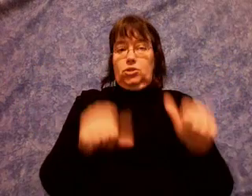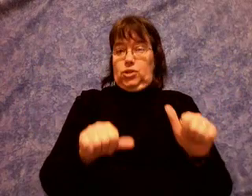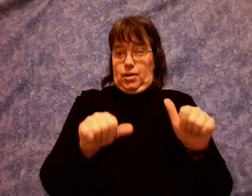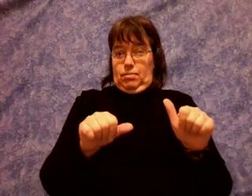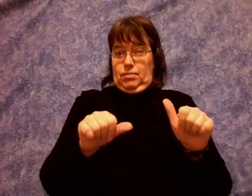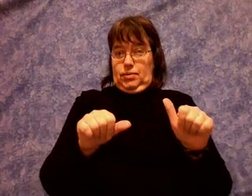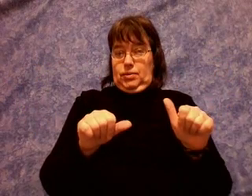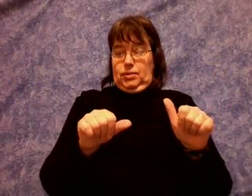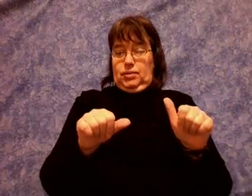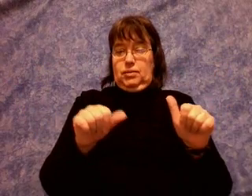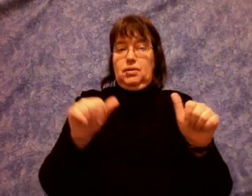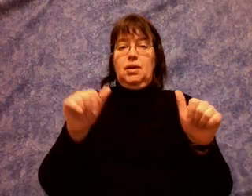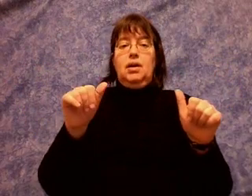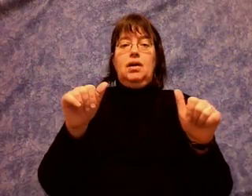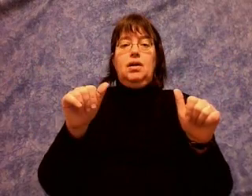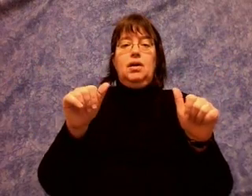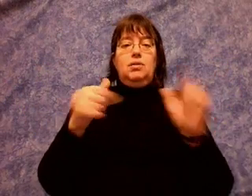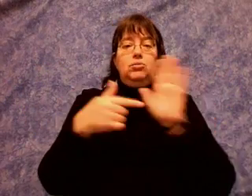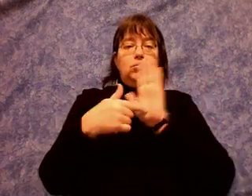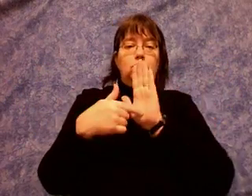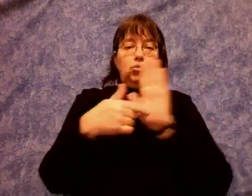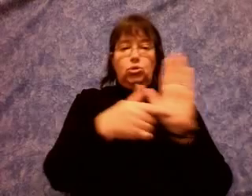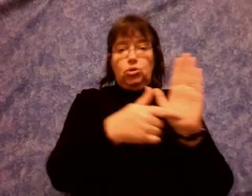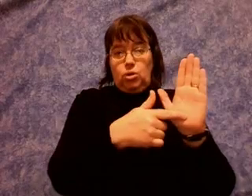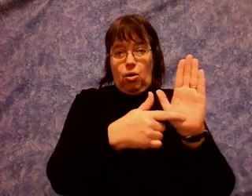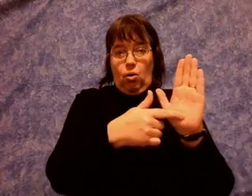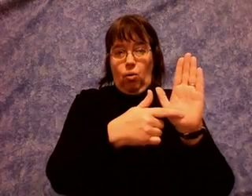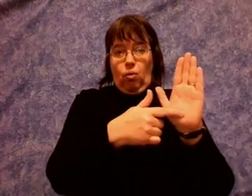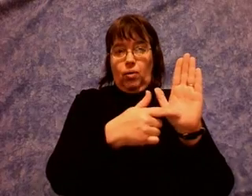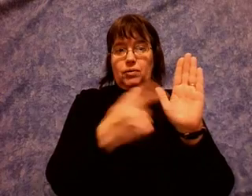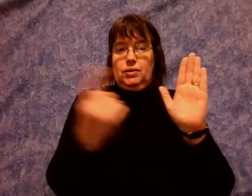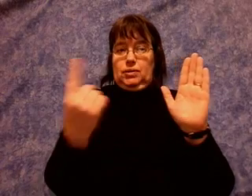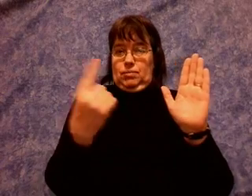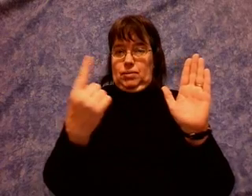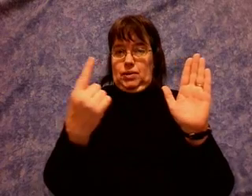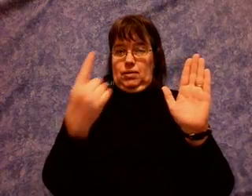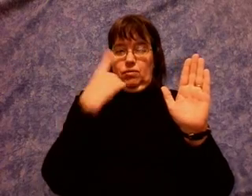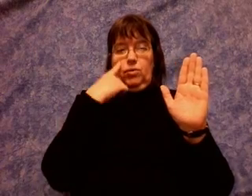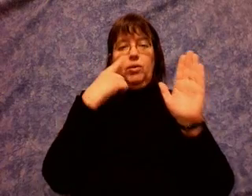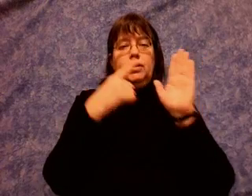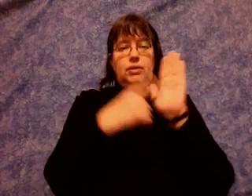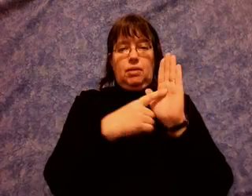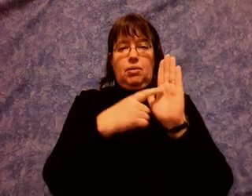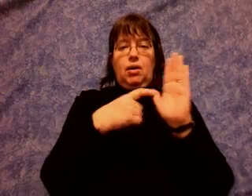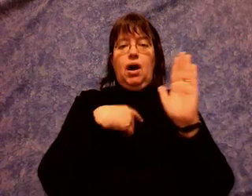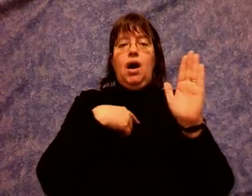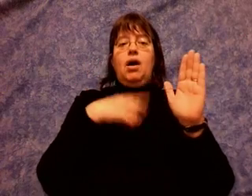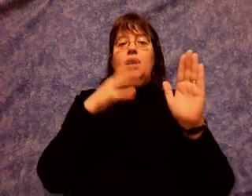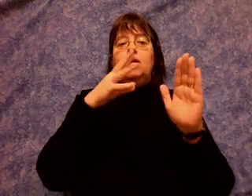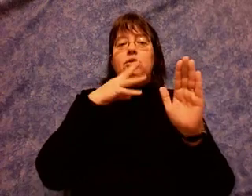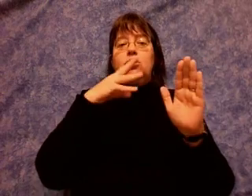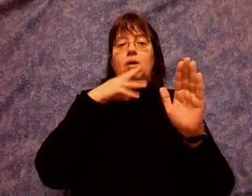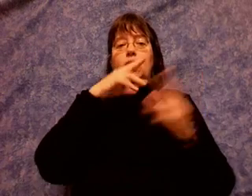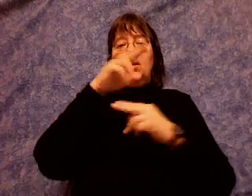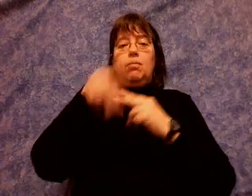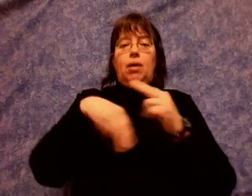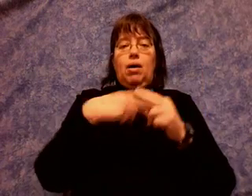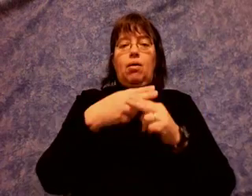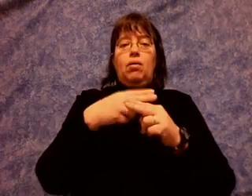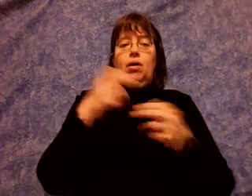Classifiers are hand shapes that represent something. For example, I'm going